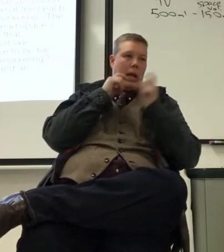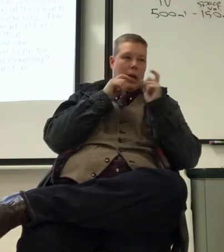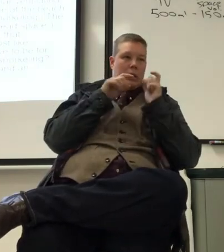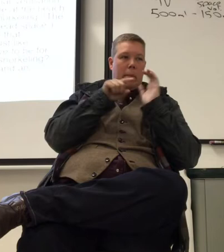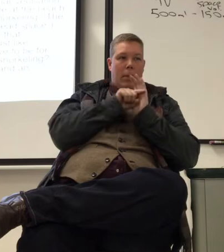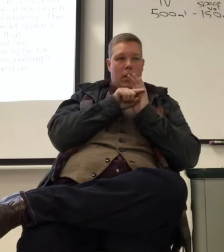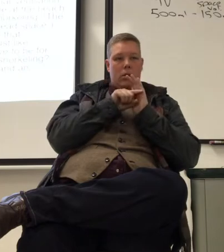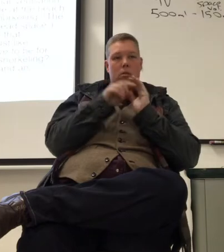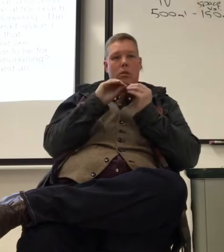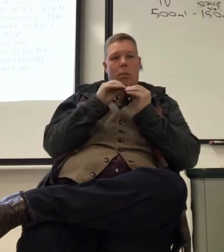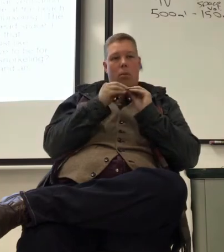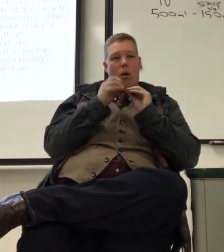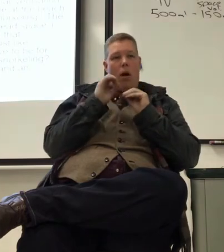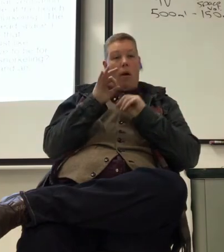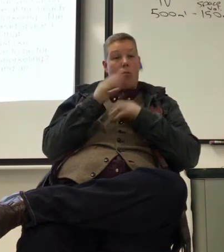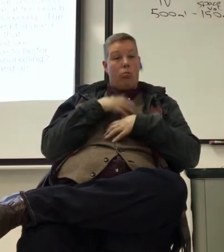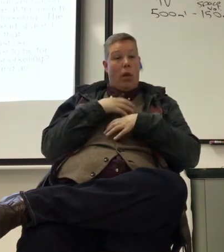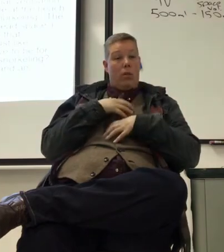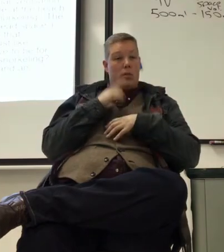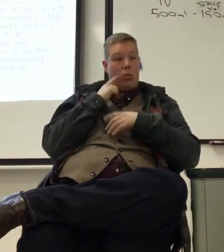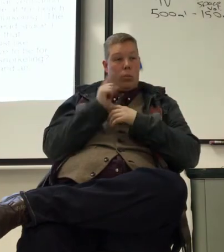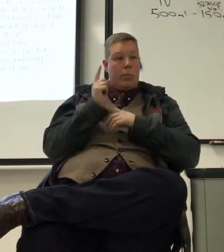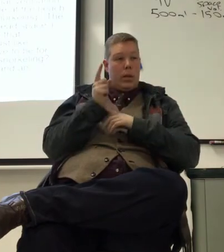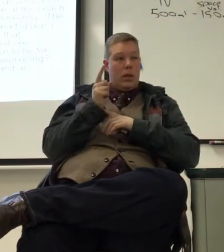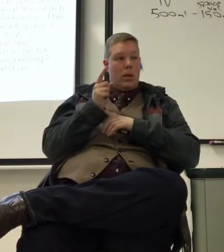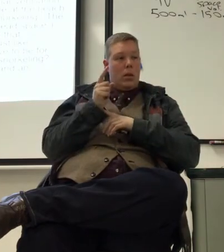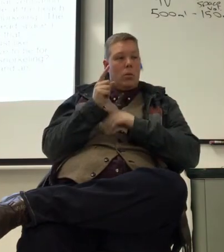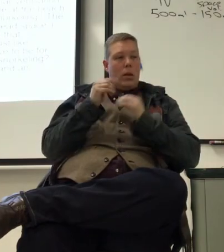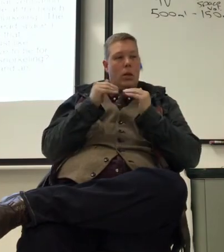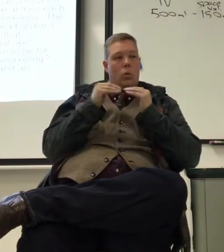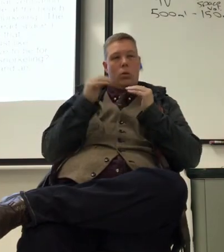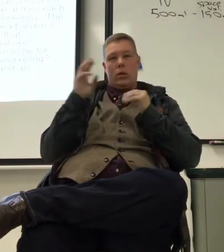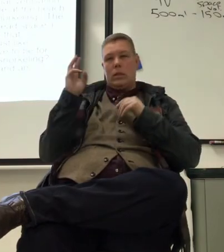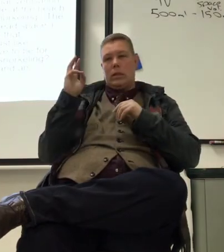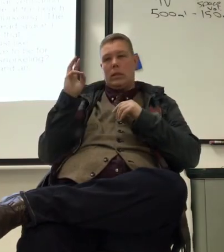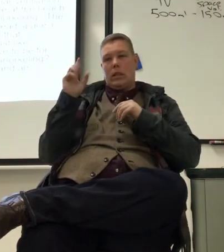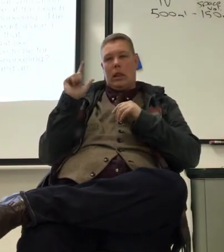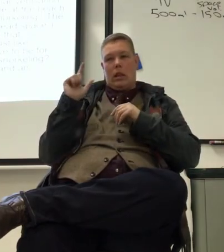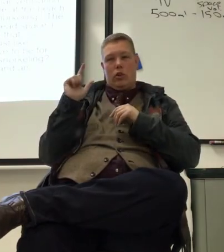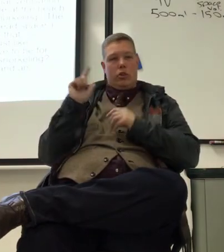per minute will equal our 6 liters